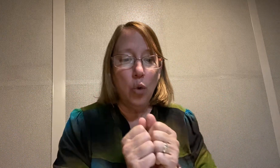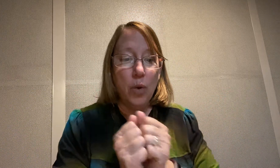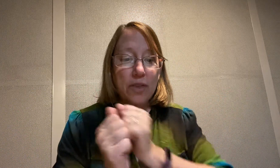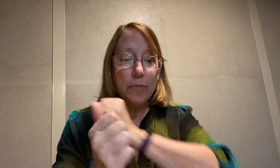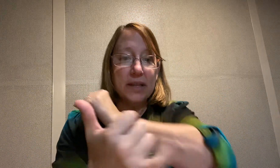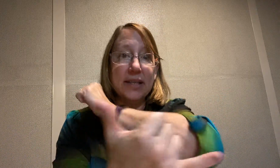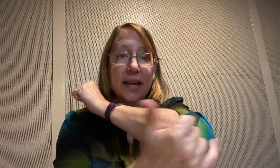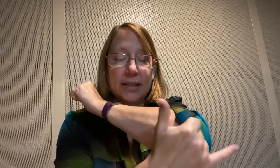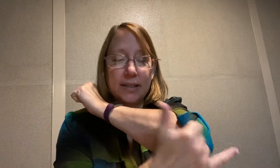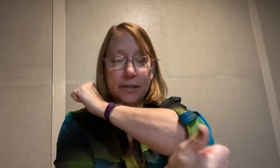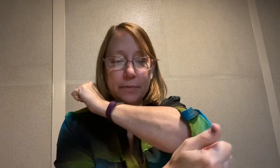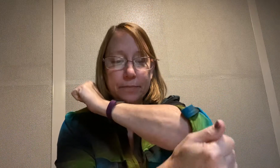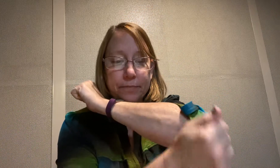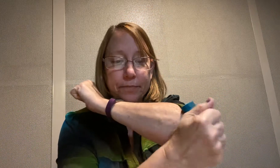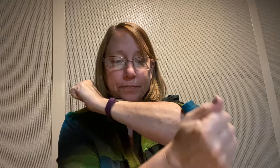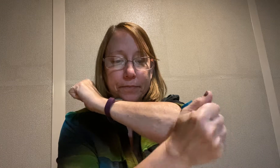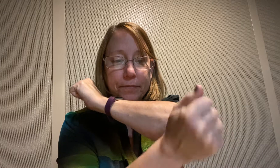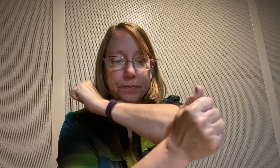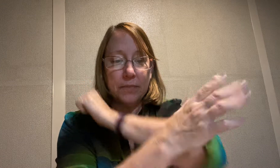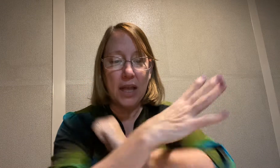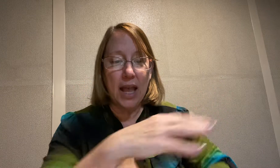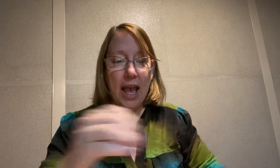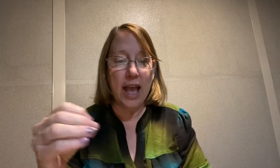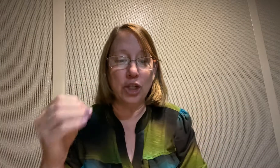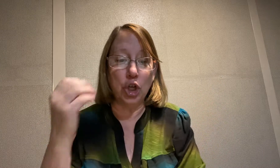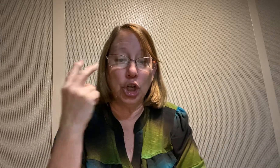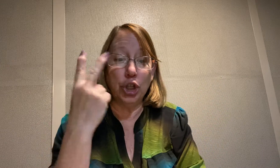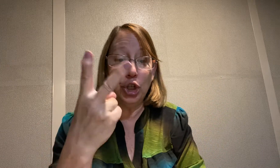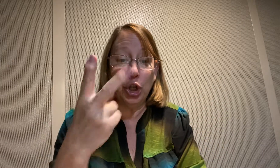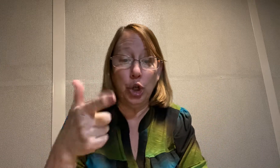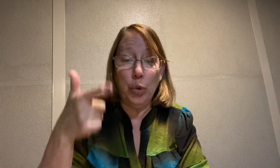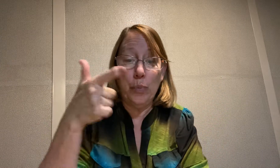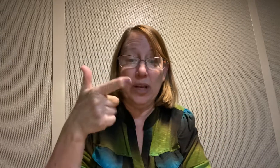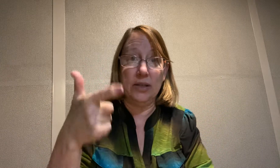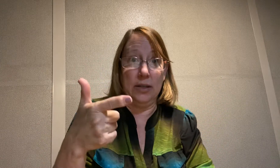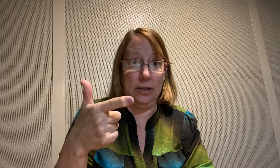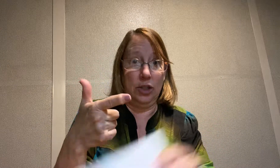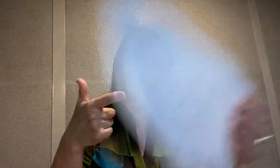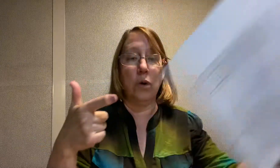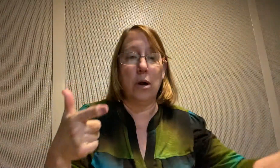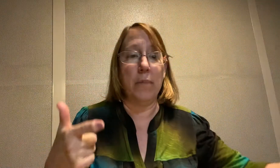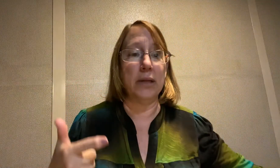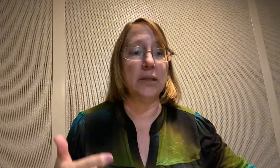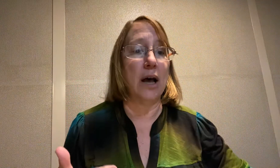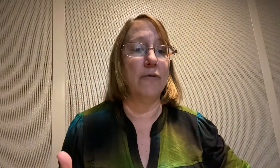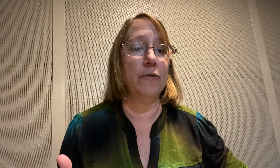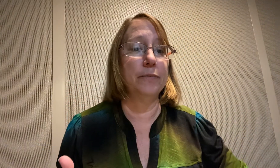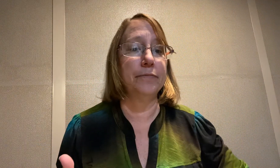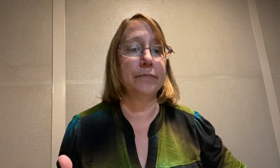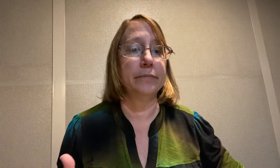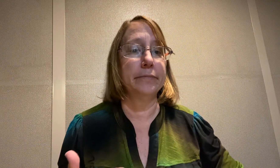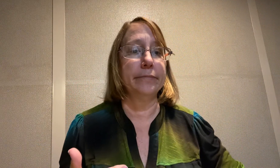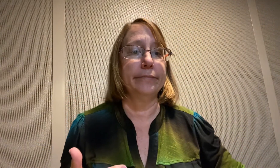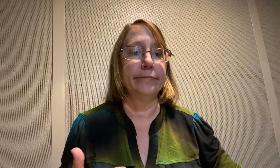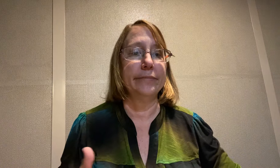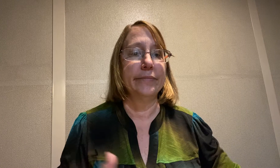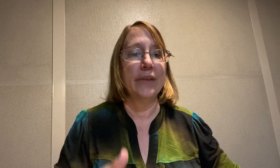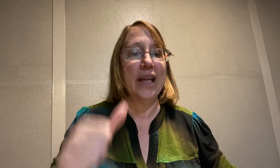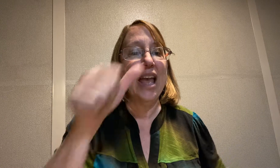with biscuits and took 2 pistols to arm myself. As